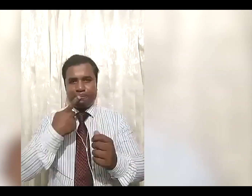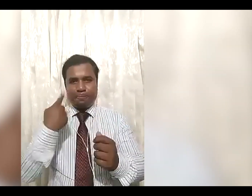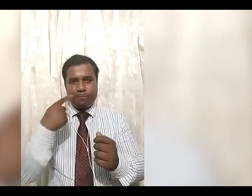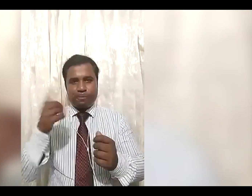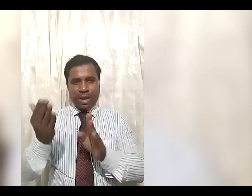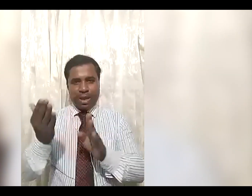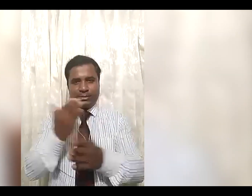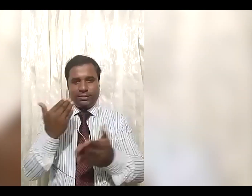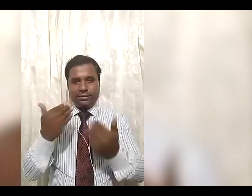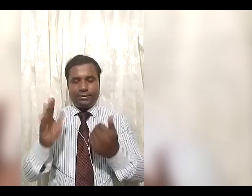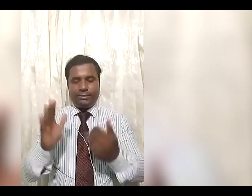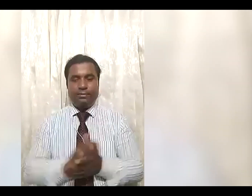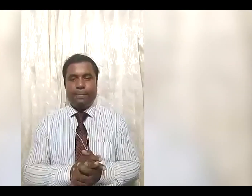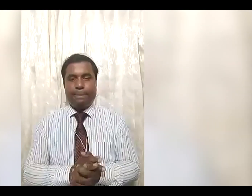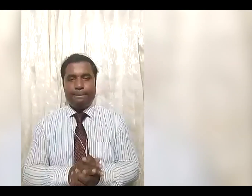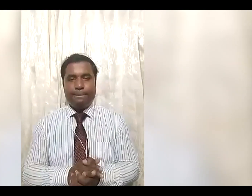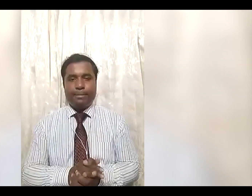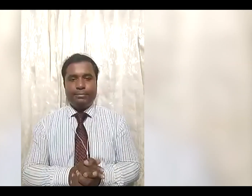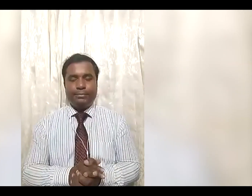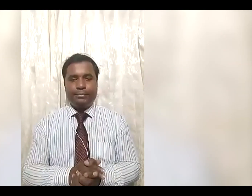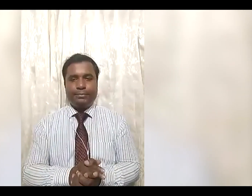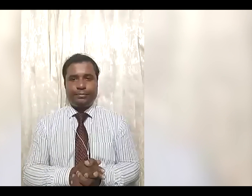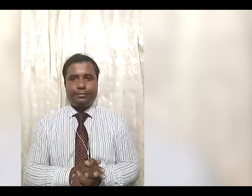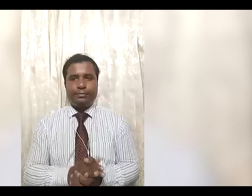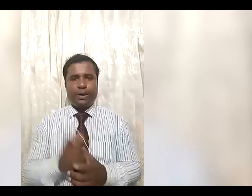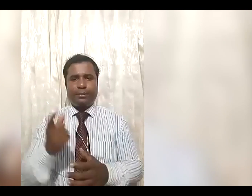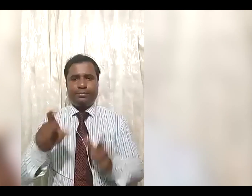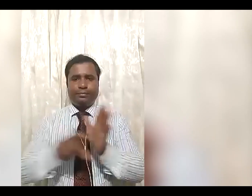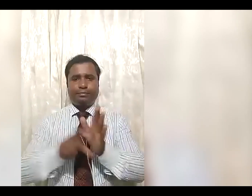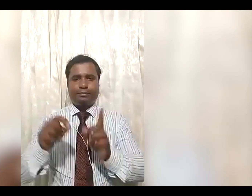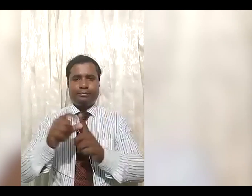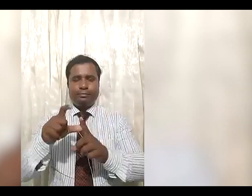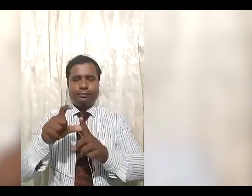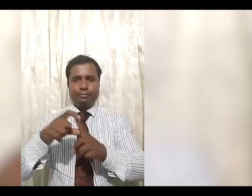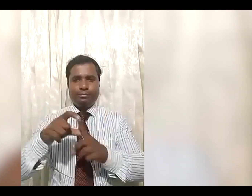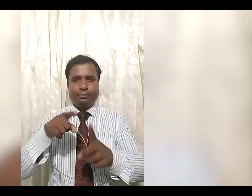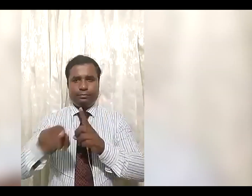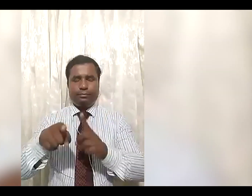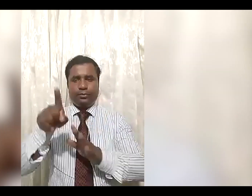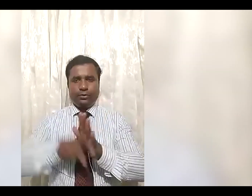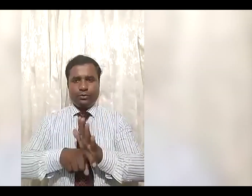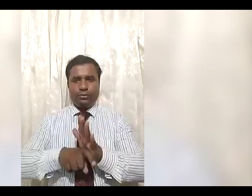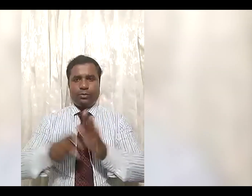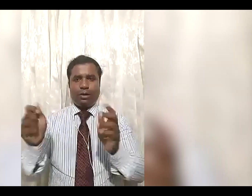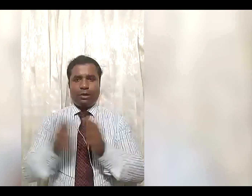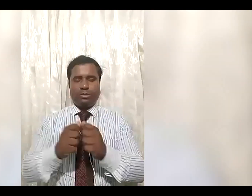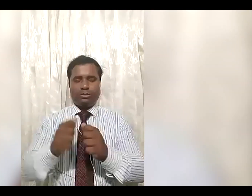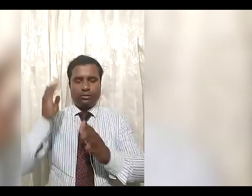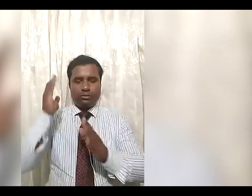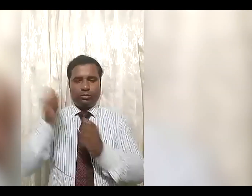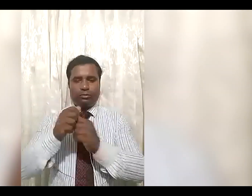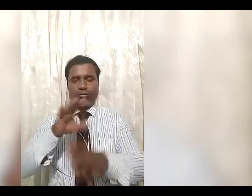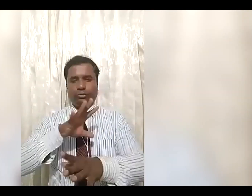are involved in the Conference of States Parties to the CRPD. So because we've signed the treaty, we can go to the UN Conference of States Parties, which is